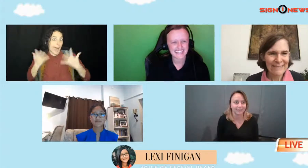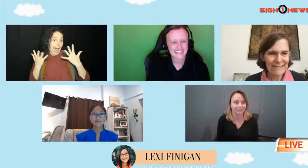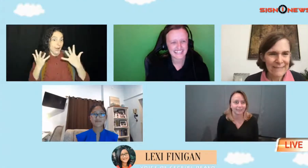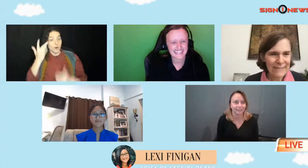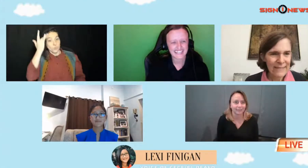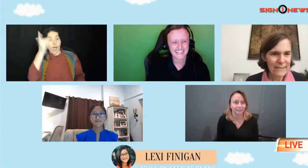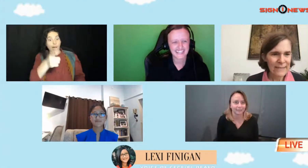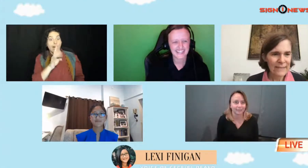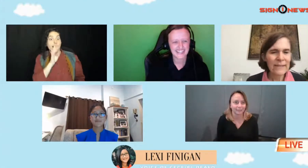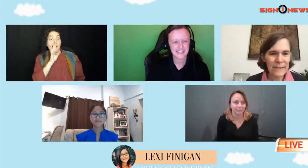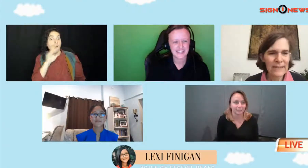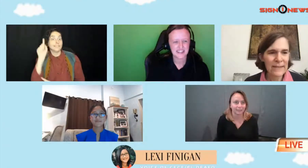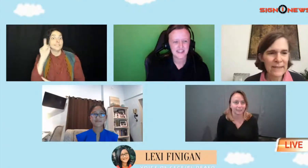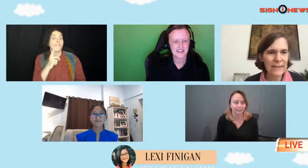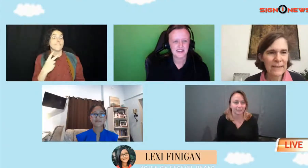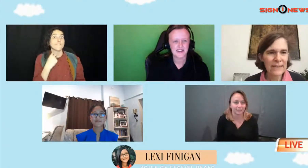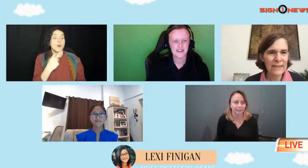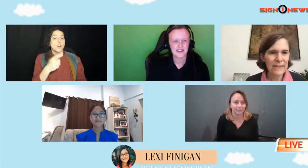Exactly.